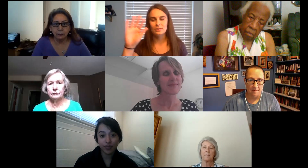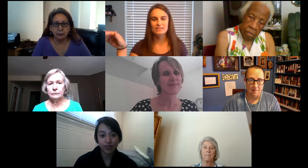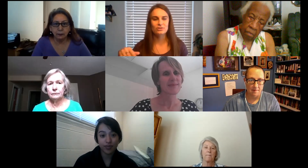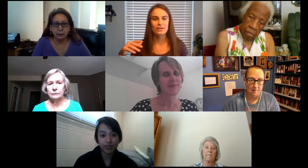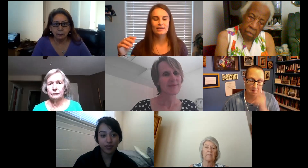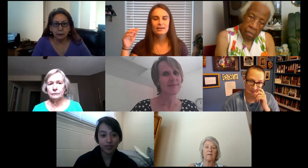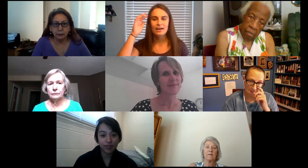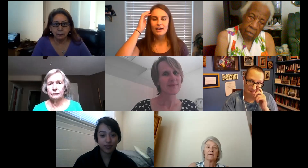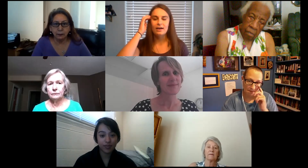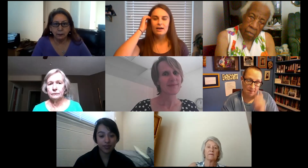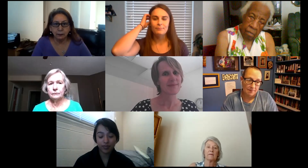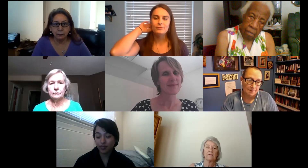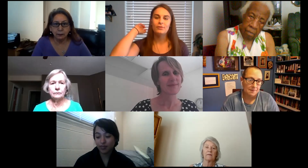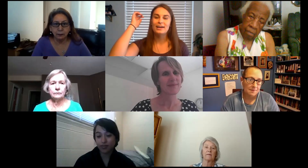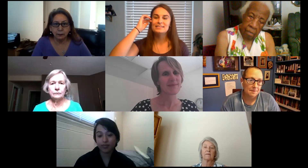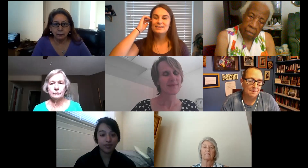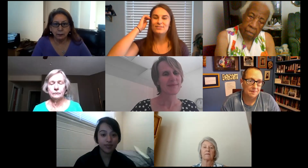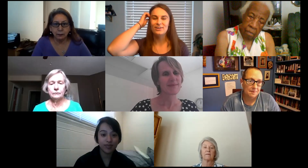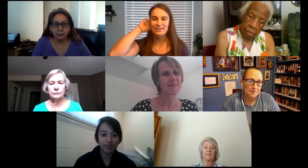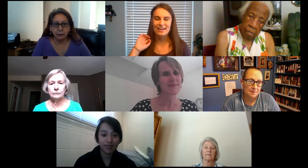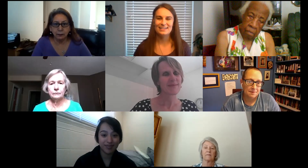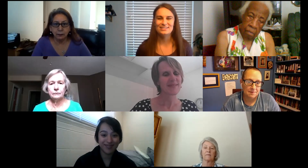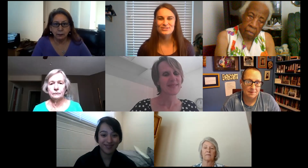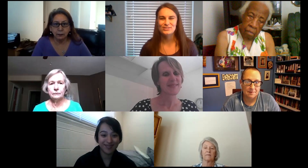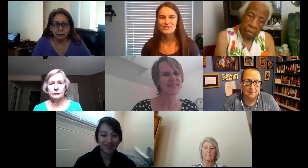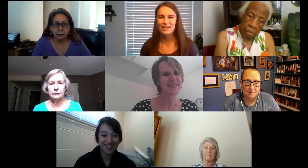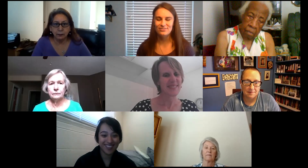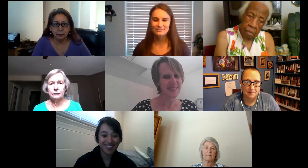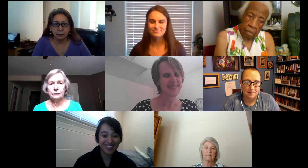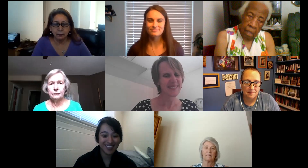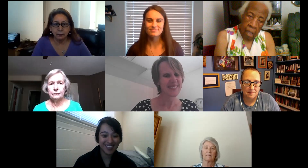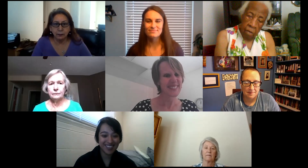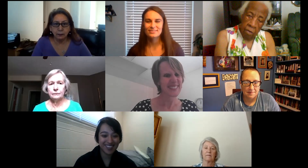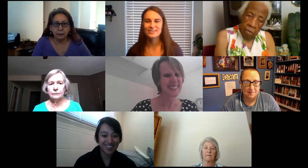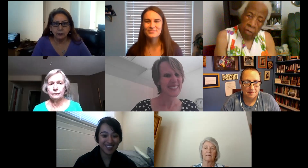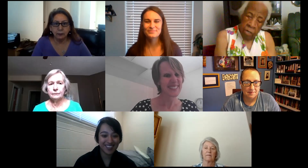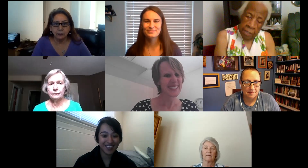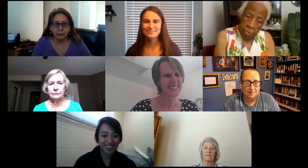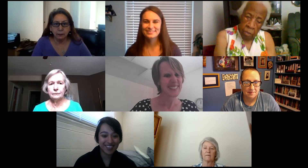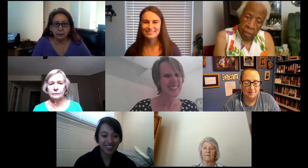on my screen. Florence, if you want to go ahead and introduce yourself. Florence Hamilton.